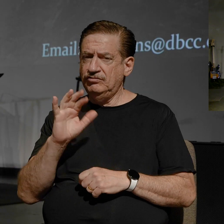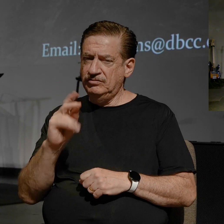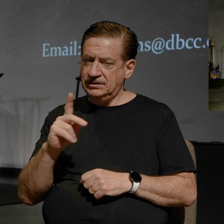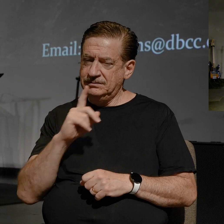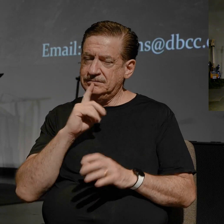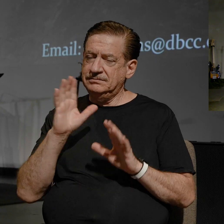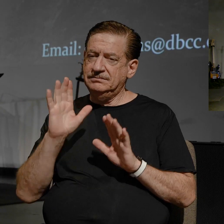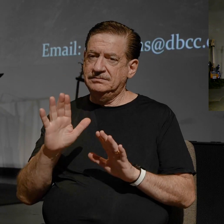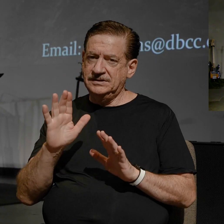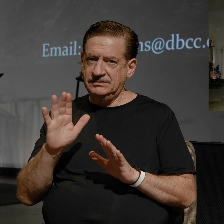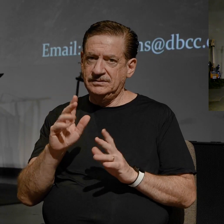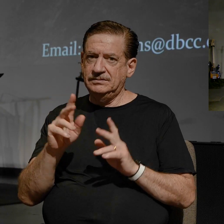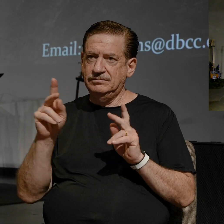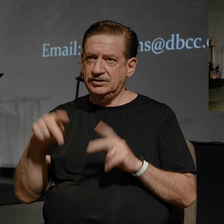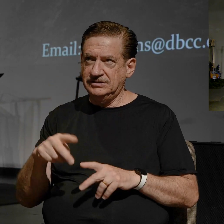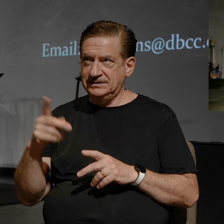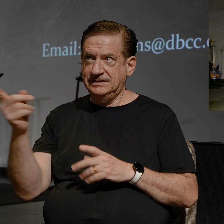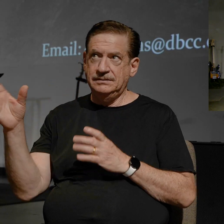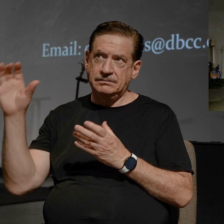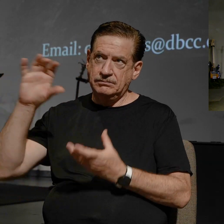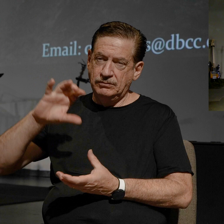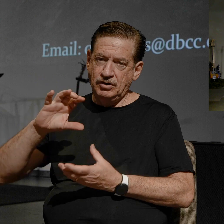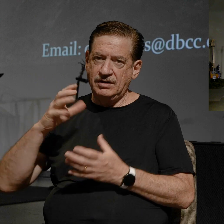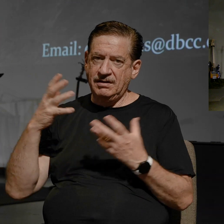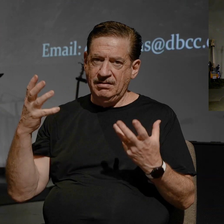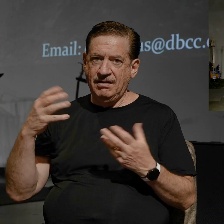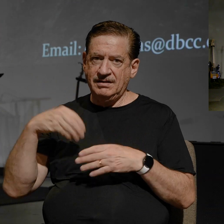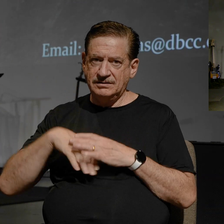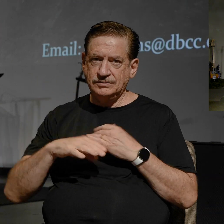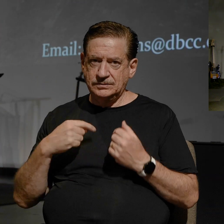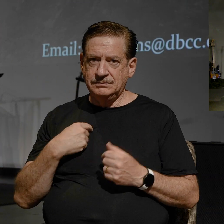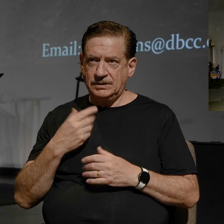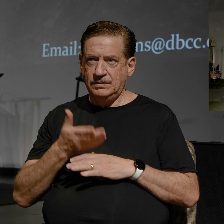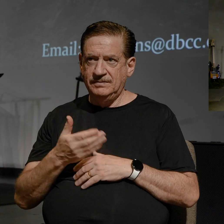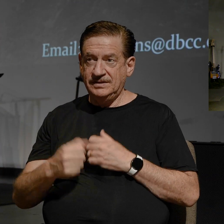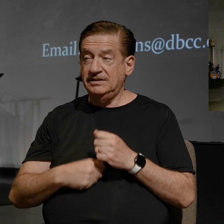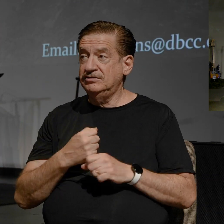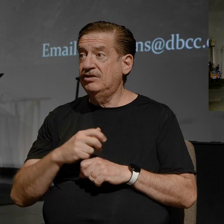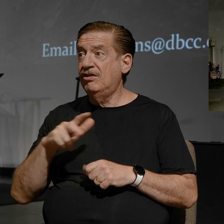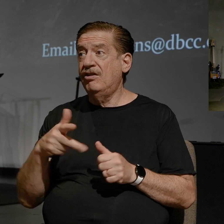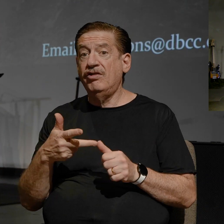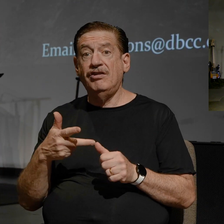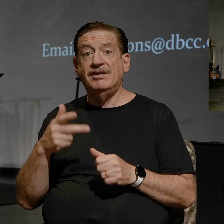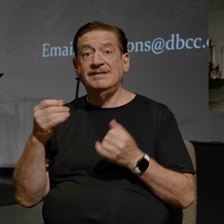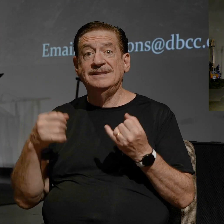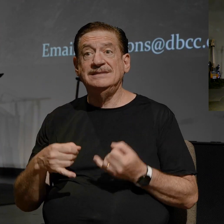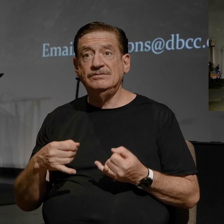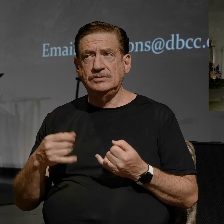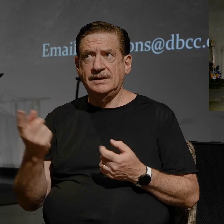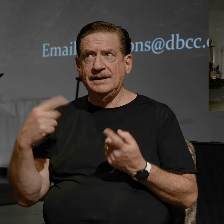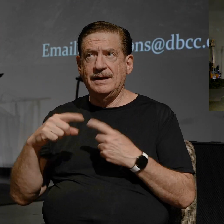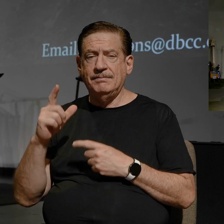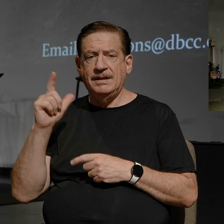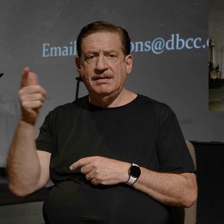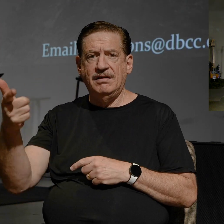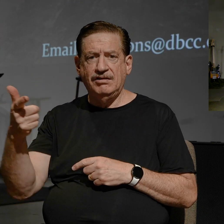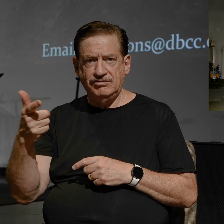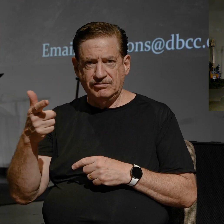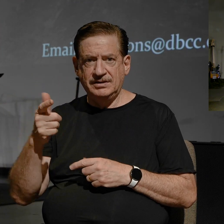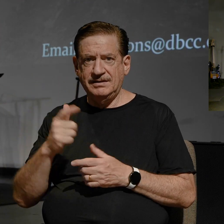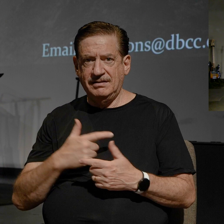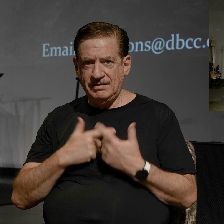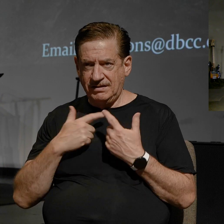person, and he has poured a lot into me over the years. The third individual came along later in life. I'm in my 30s at this